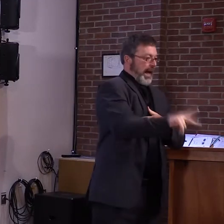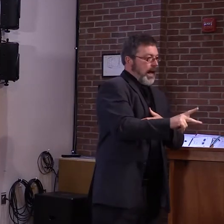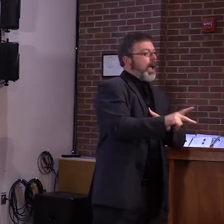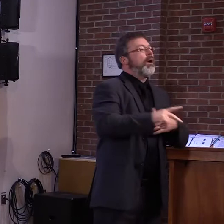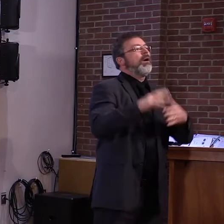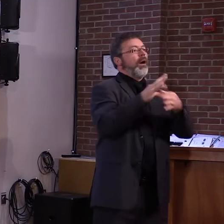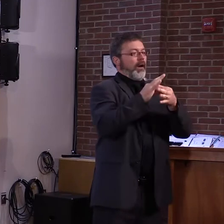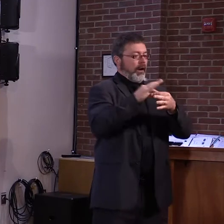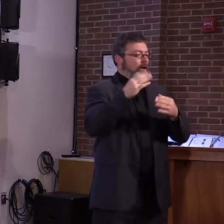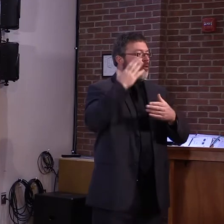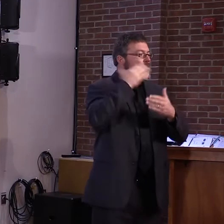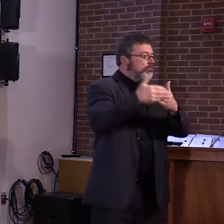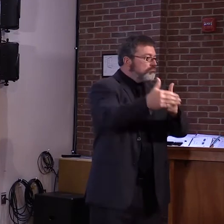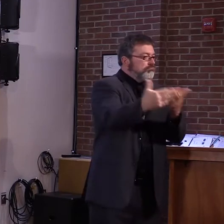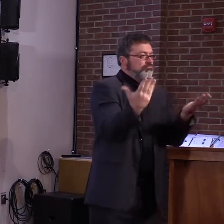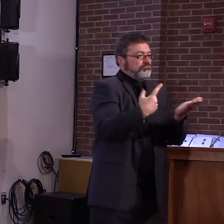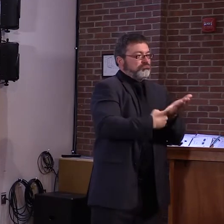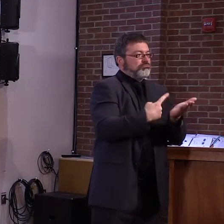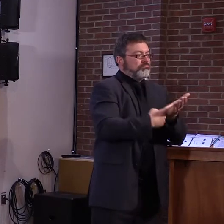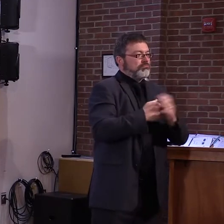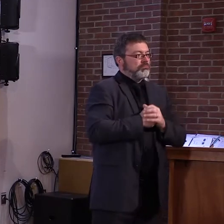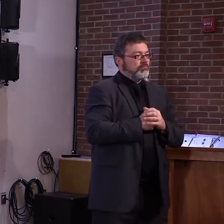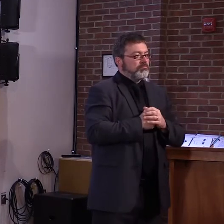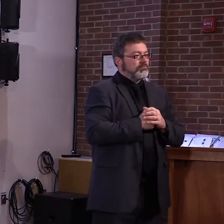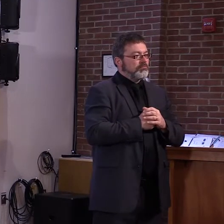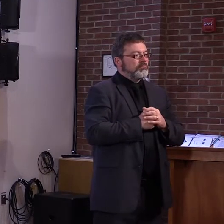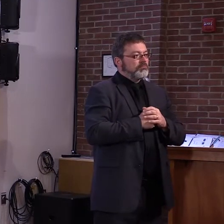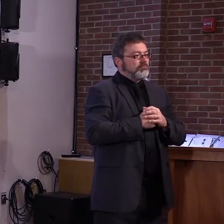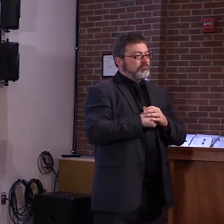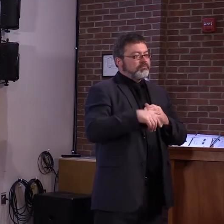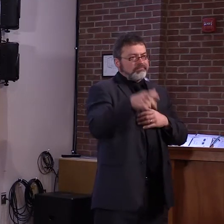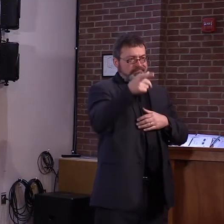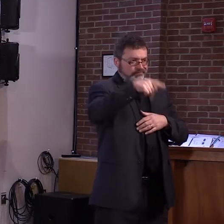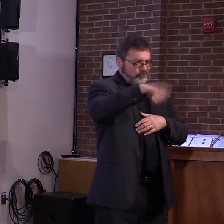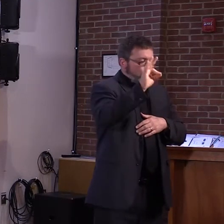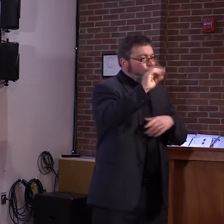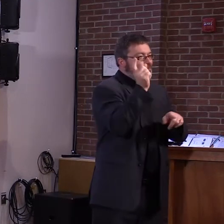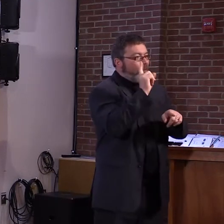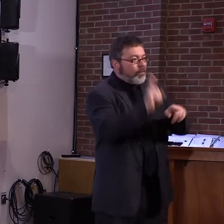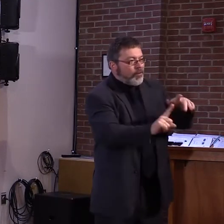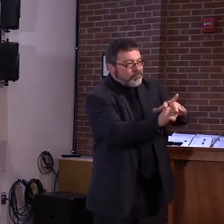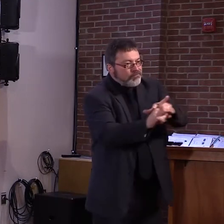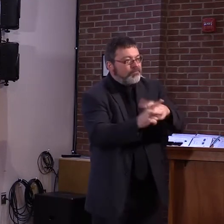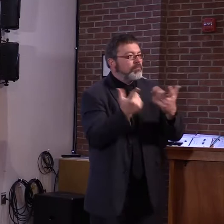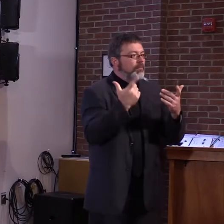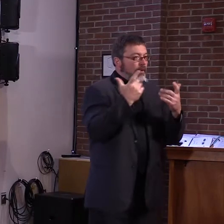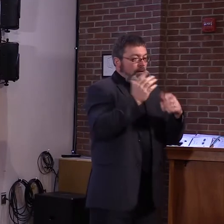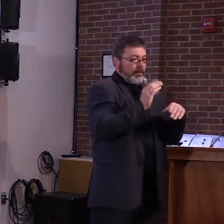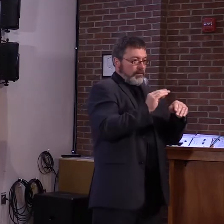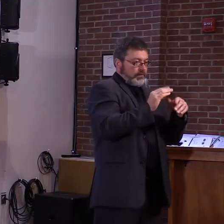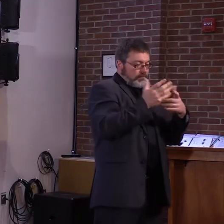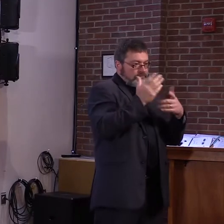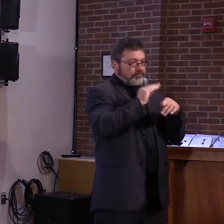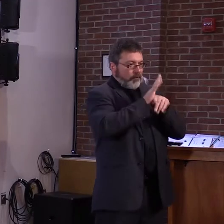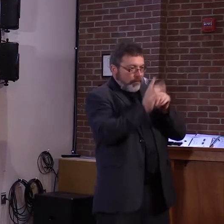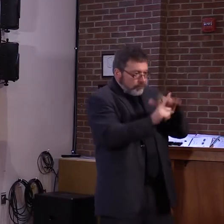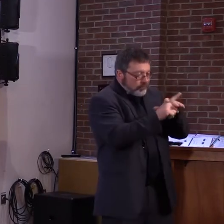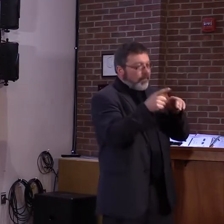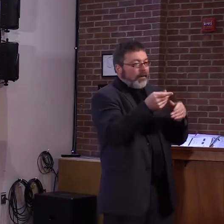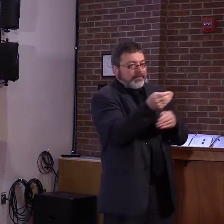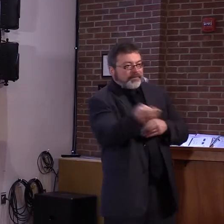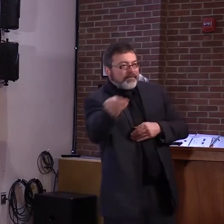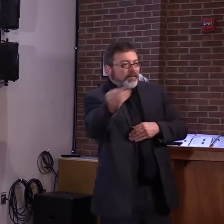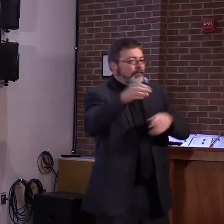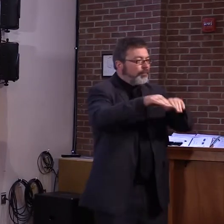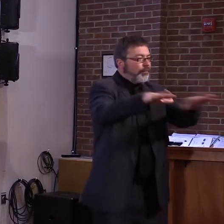close contacts, so that people have the information and guidance they need to keep themselves healthy and, importantly, to prevent further spread